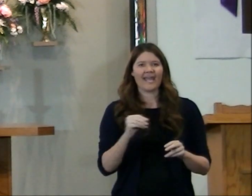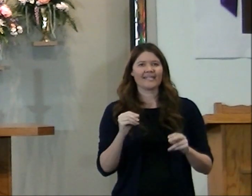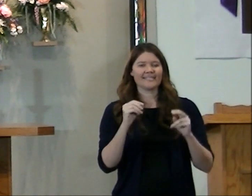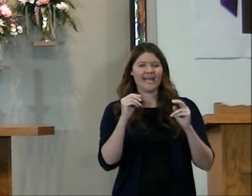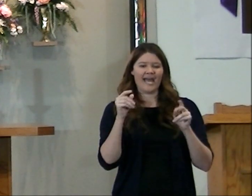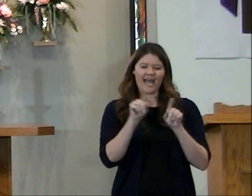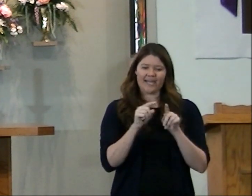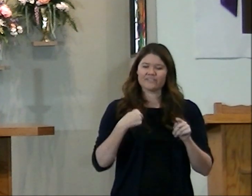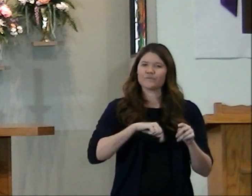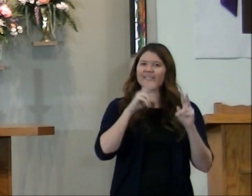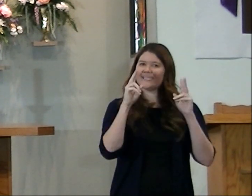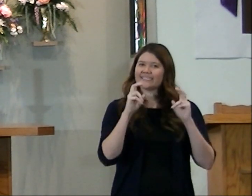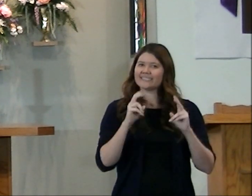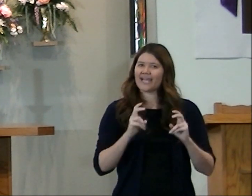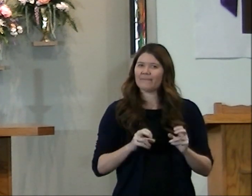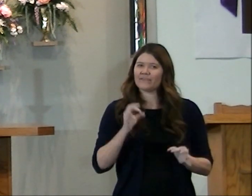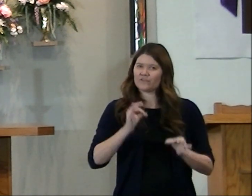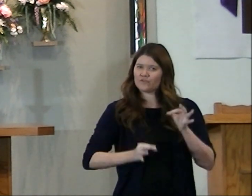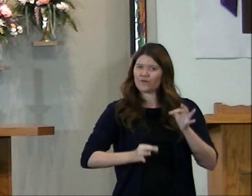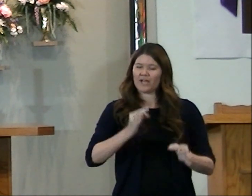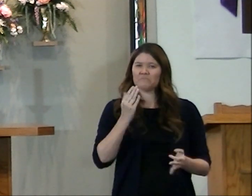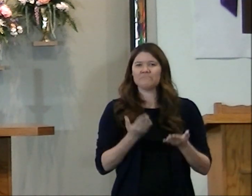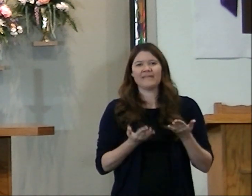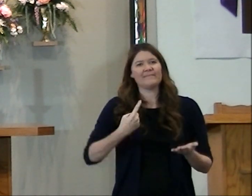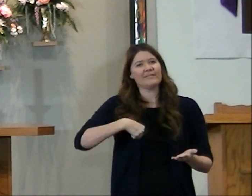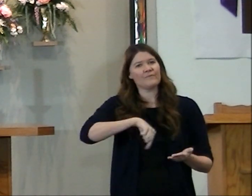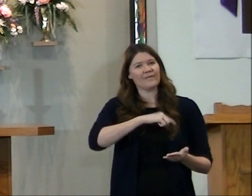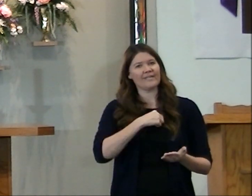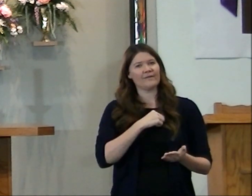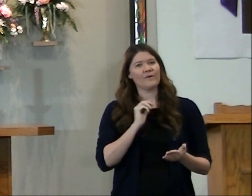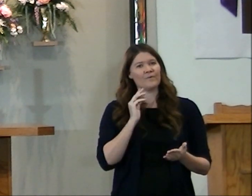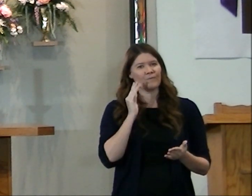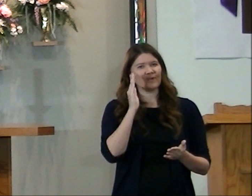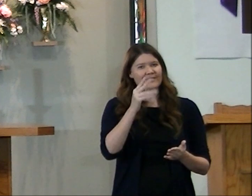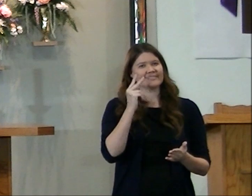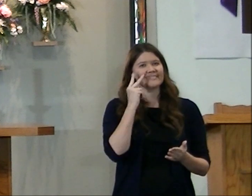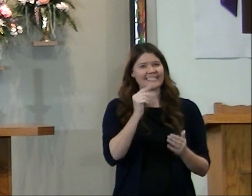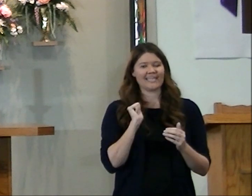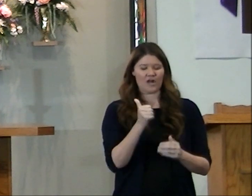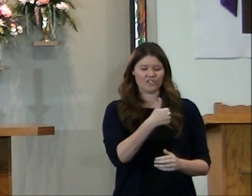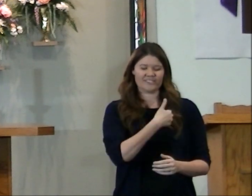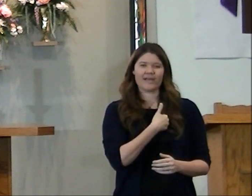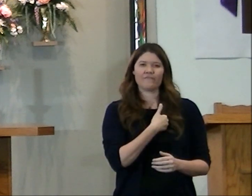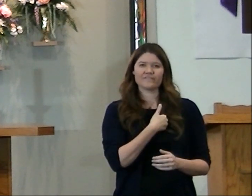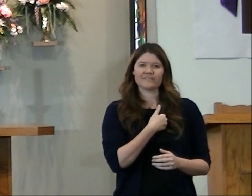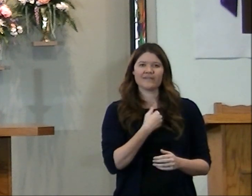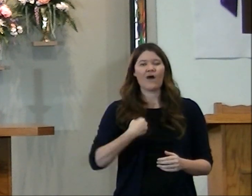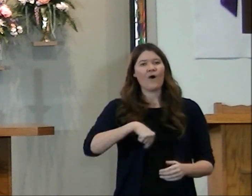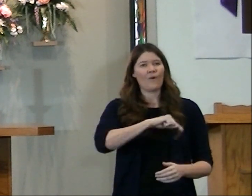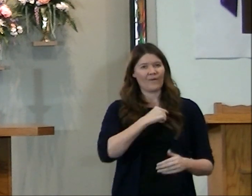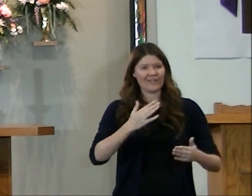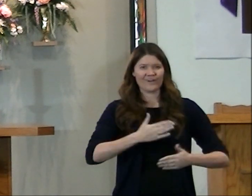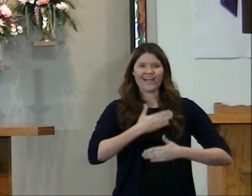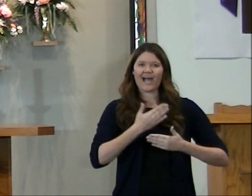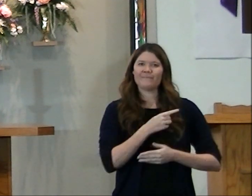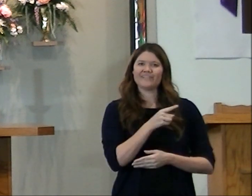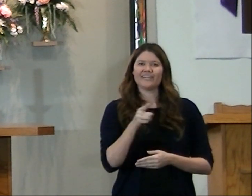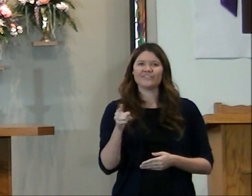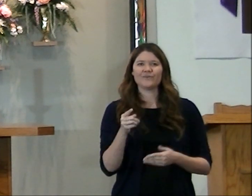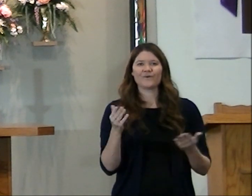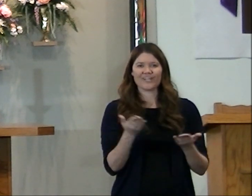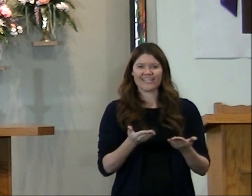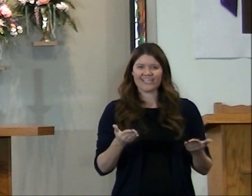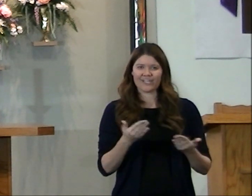the trial, we might even see ourselves in it. We're glad that you're here. We want to remind you that we will have an